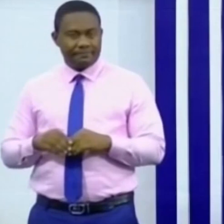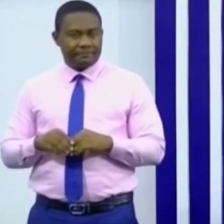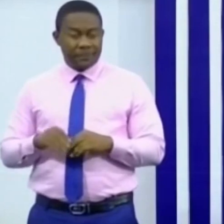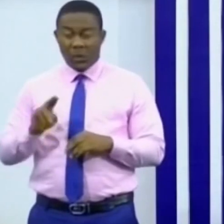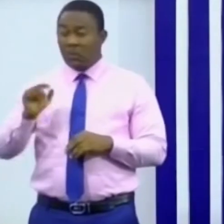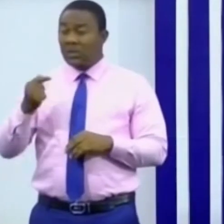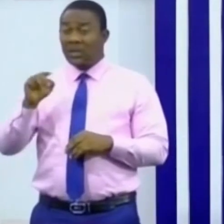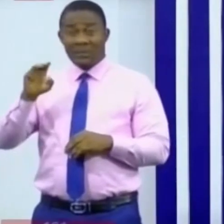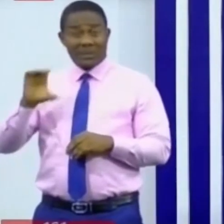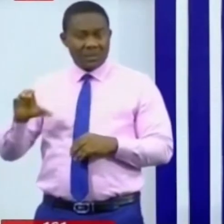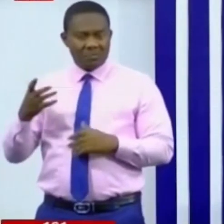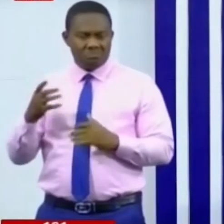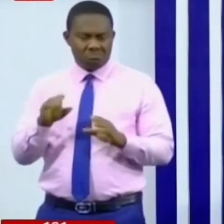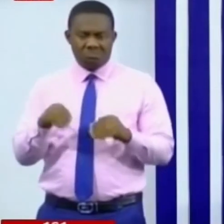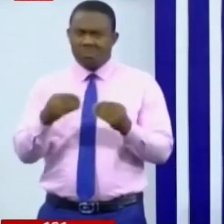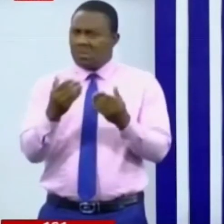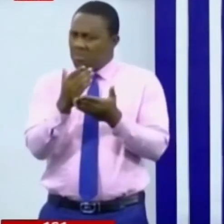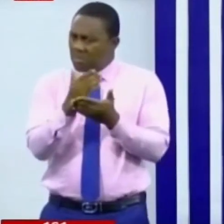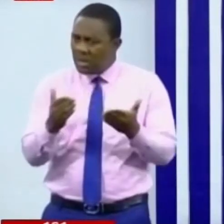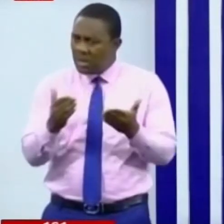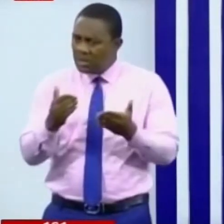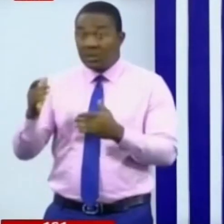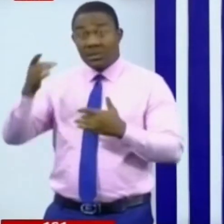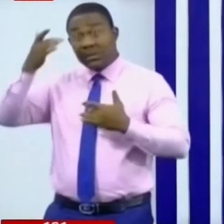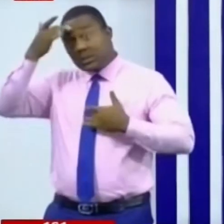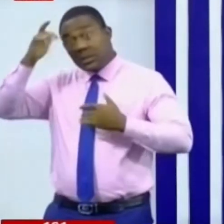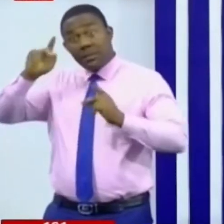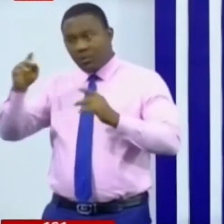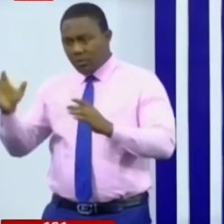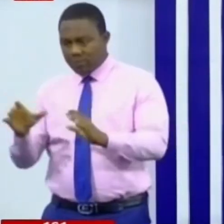facility to put in patients.